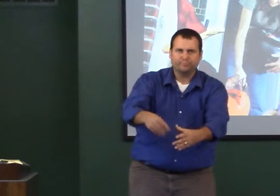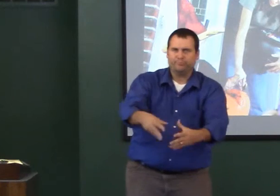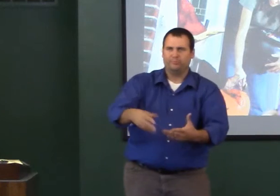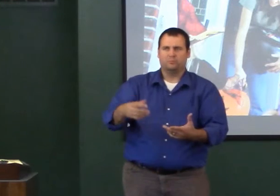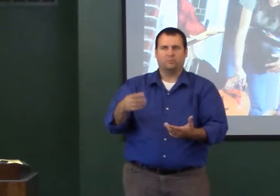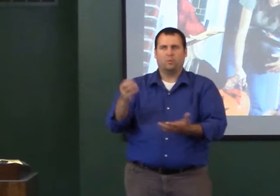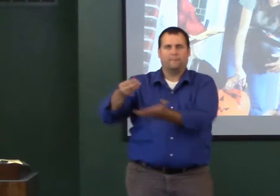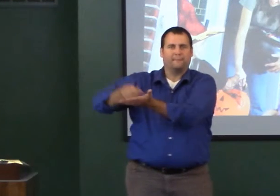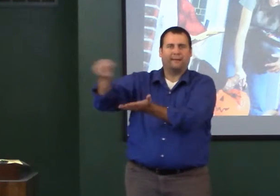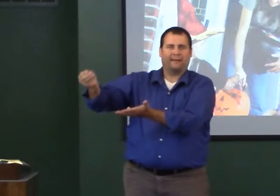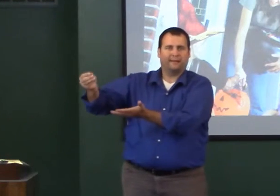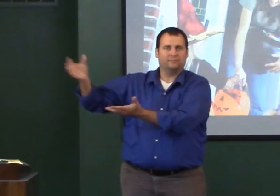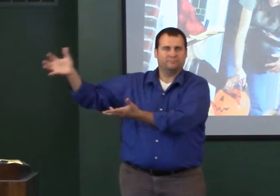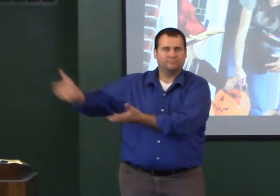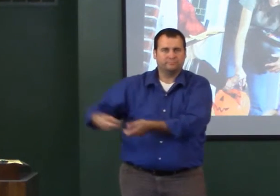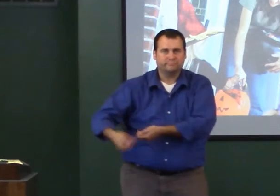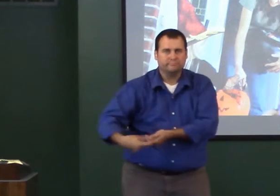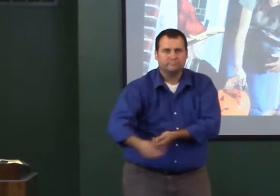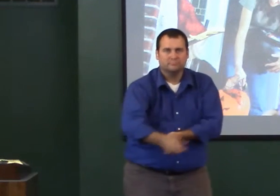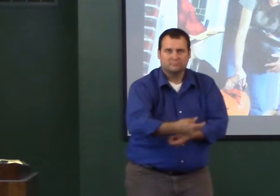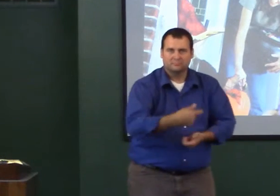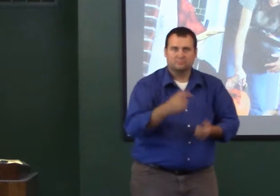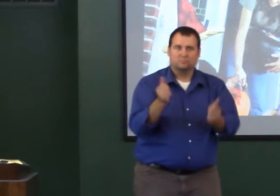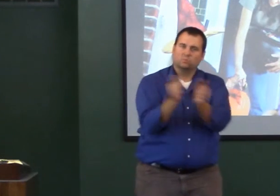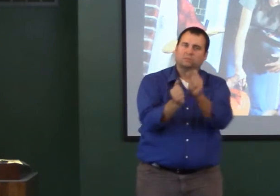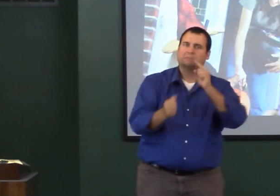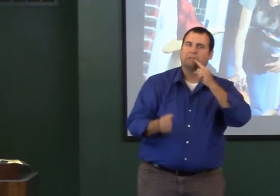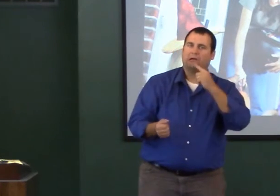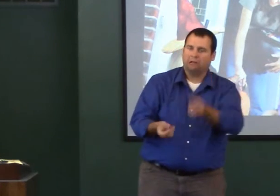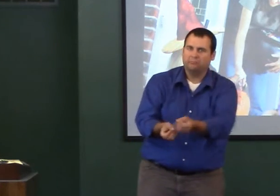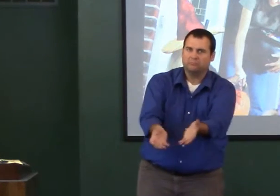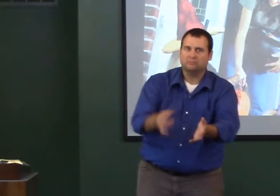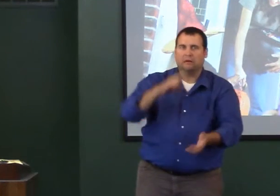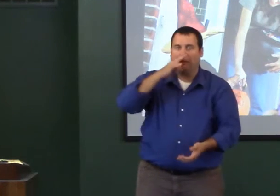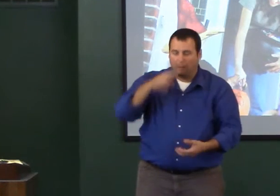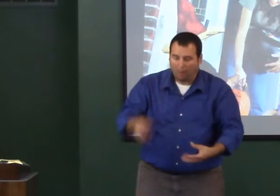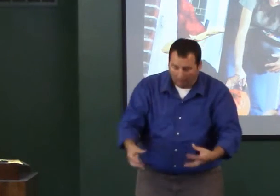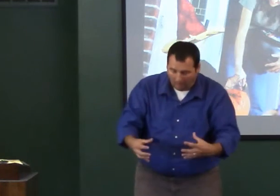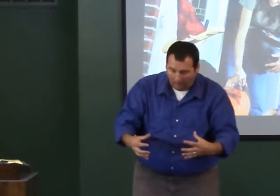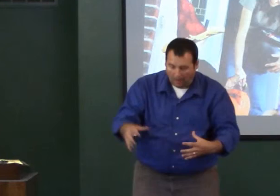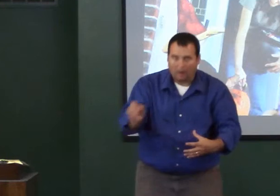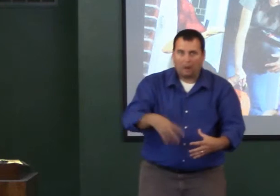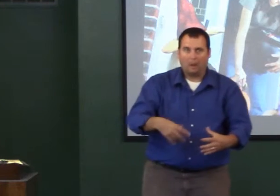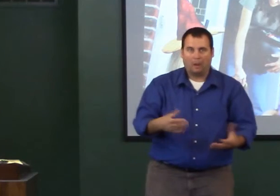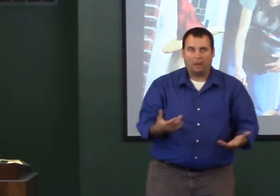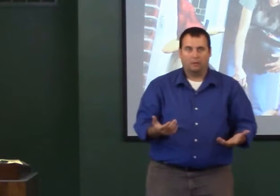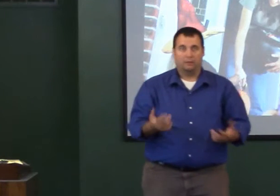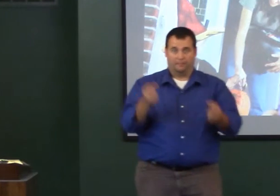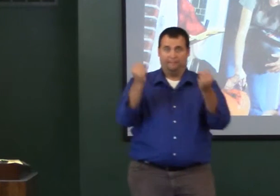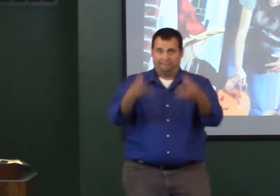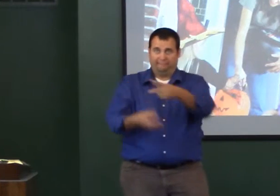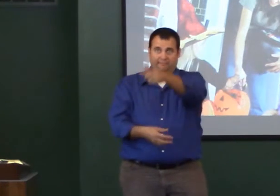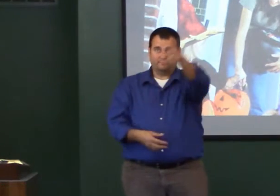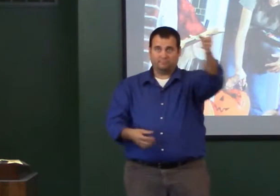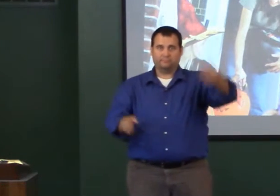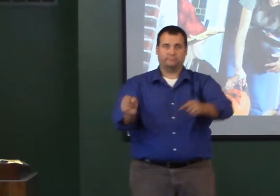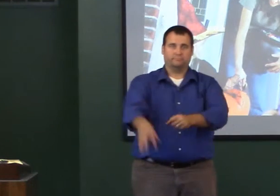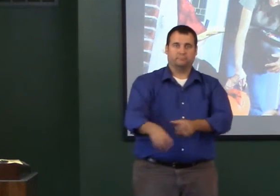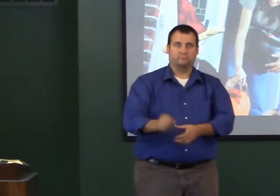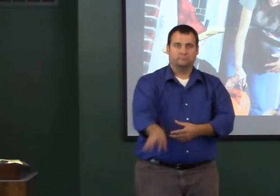Coffees, and we can just, you know, buy with the candy, and the kids will, you know, get home